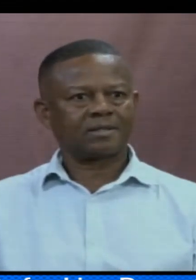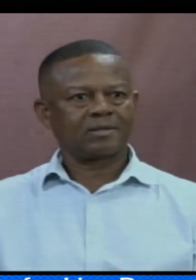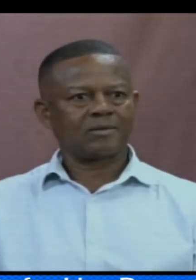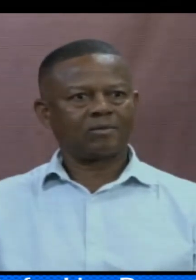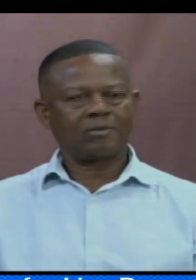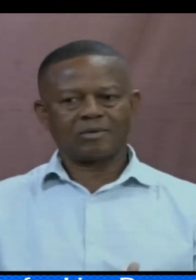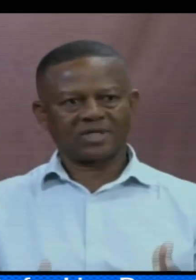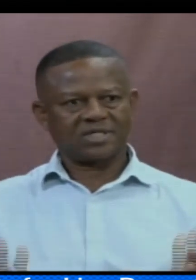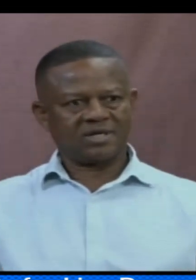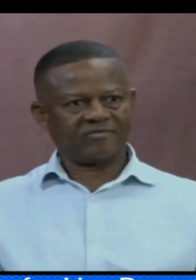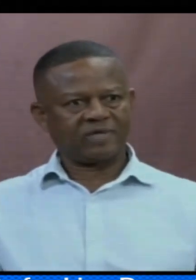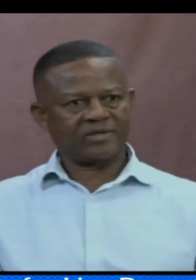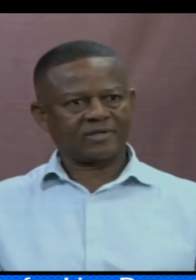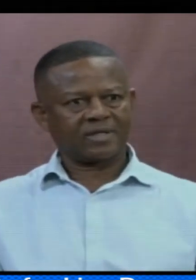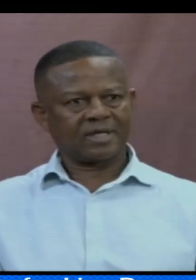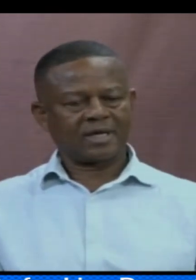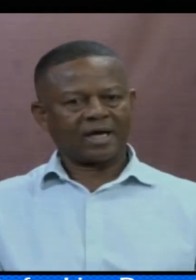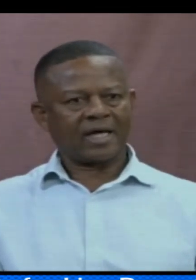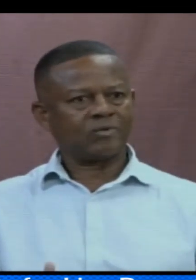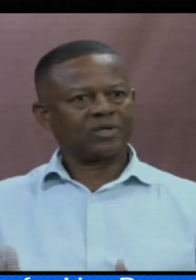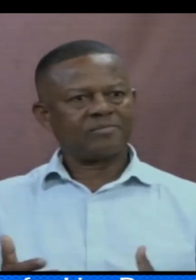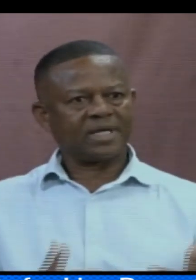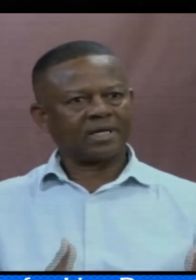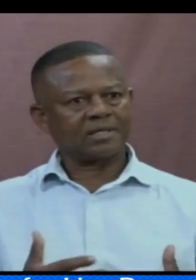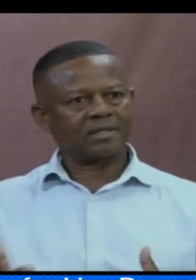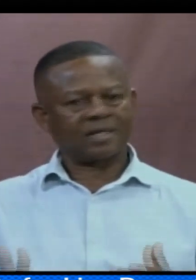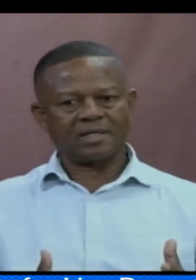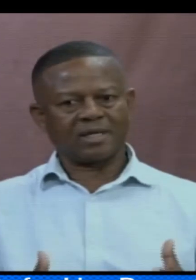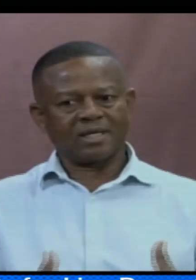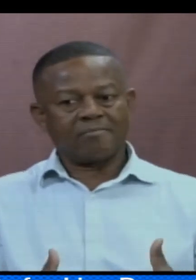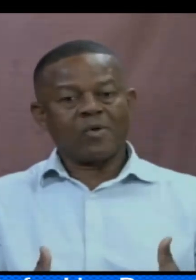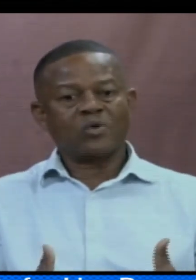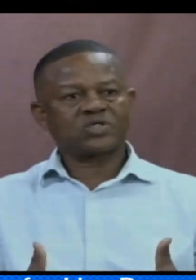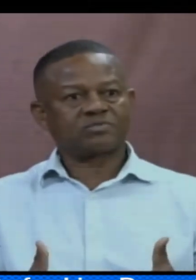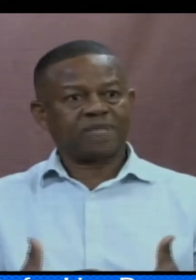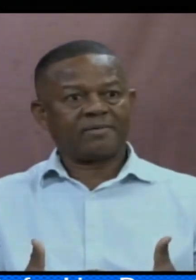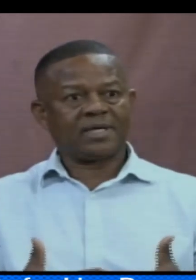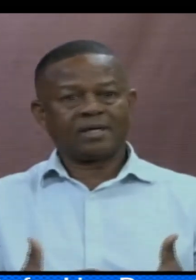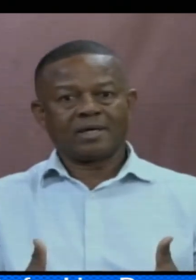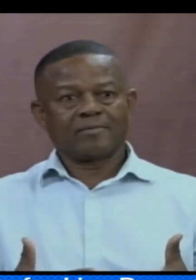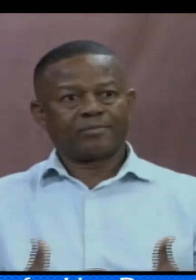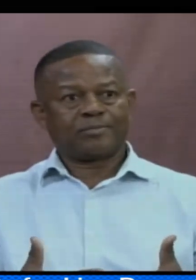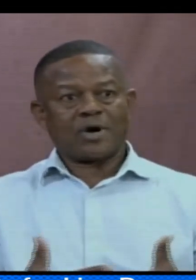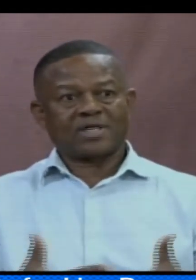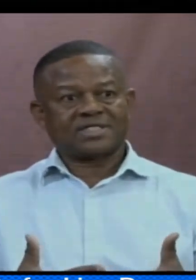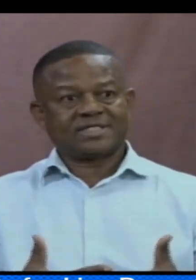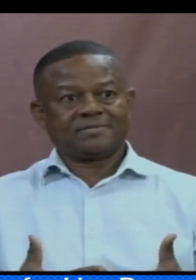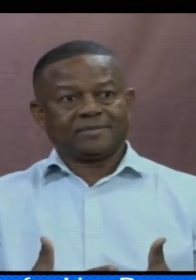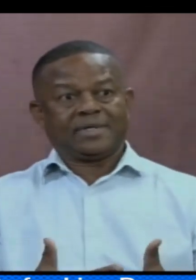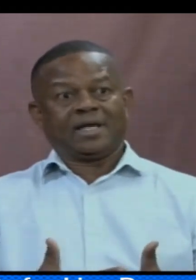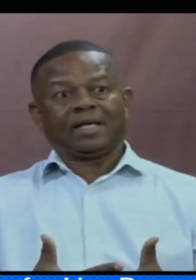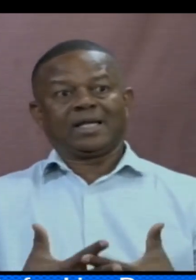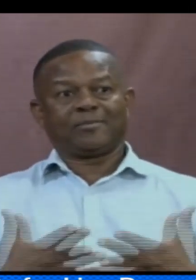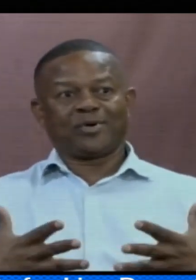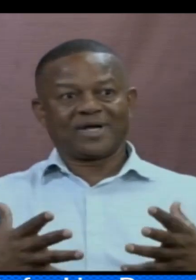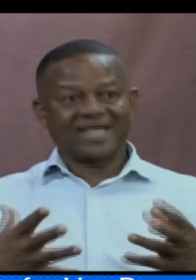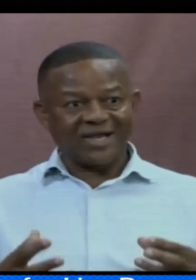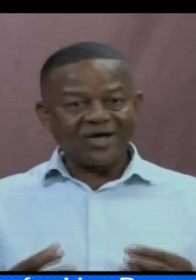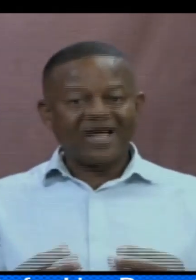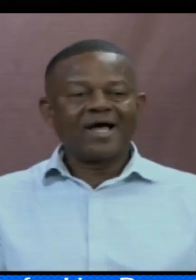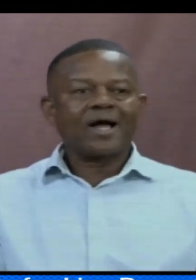husband, who she lived with and would have been in the most maybe